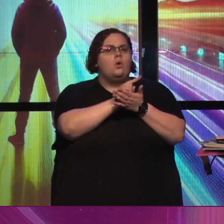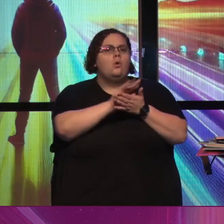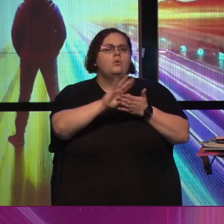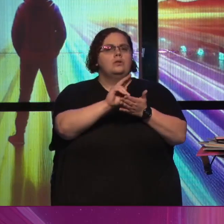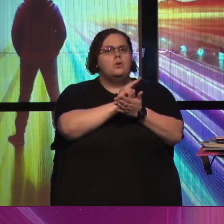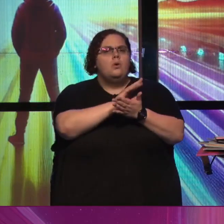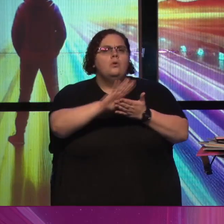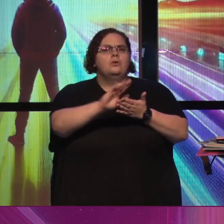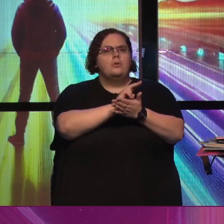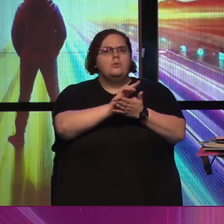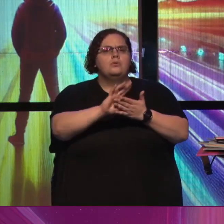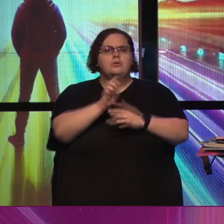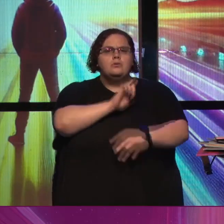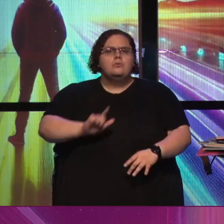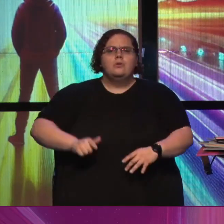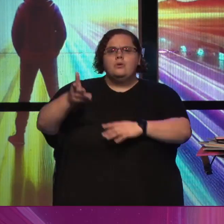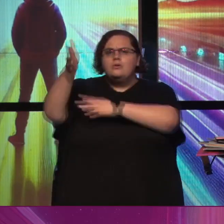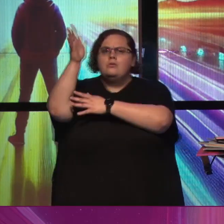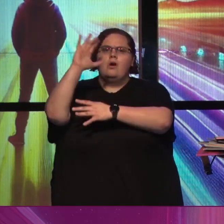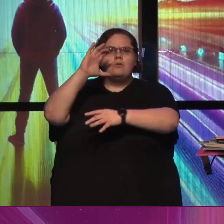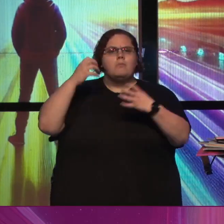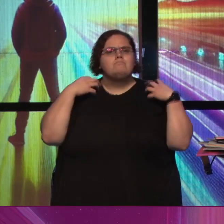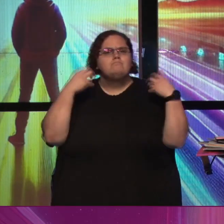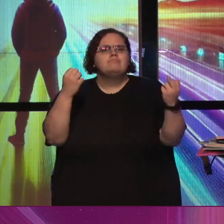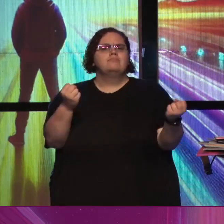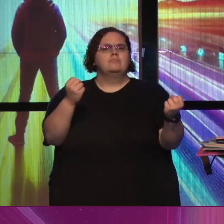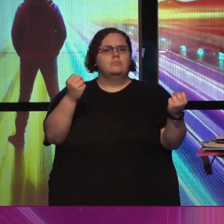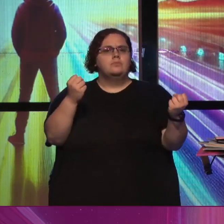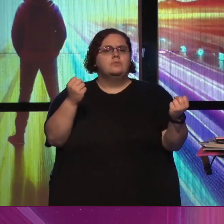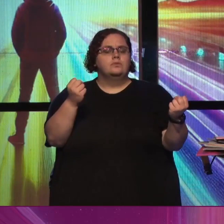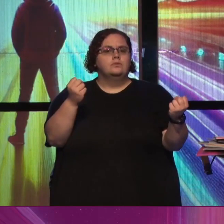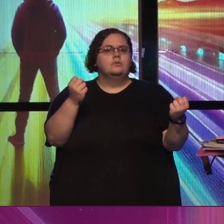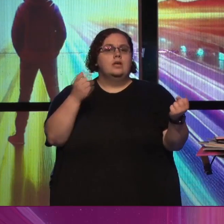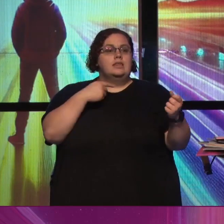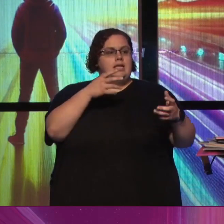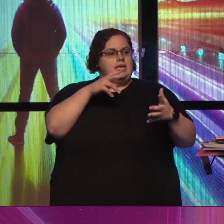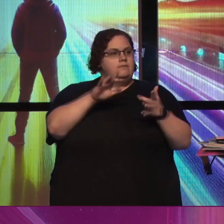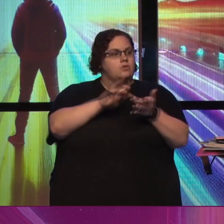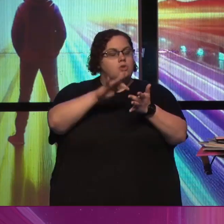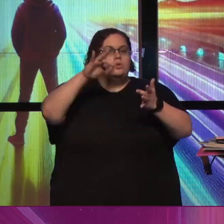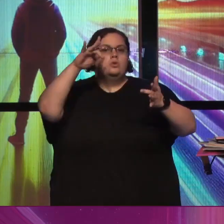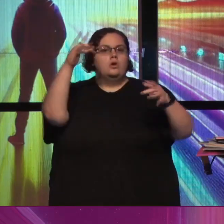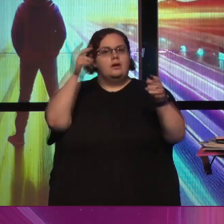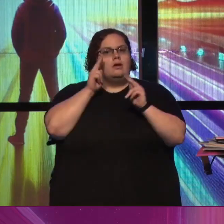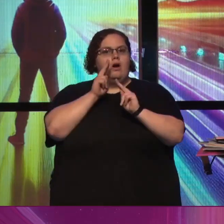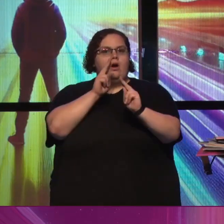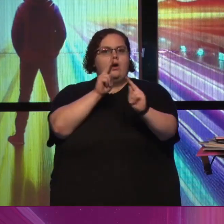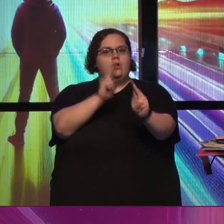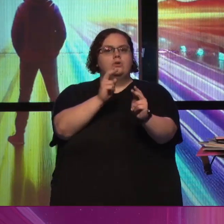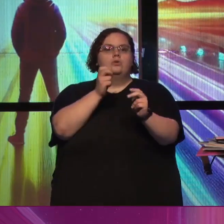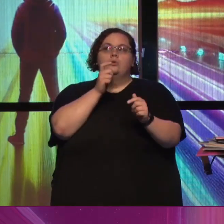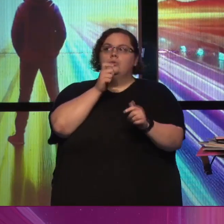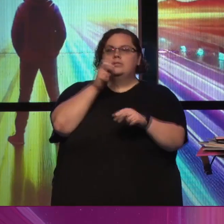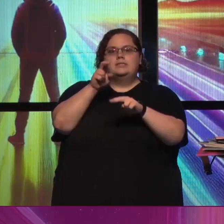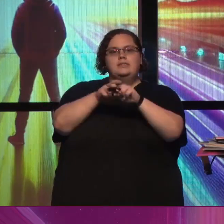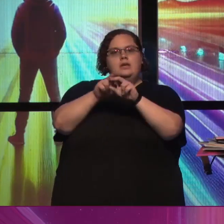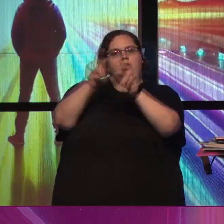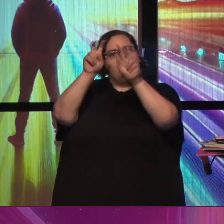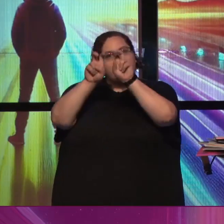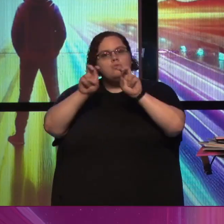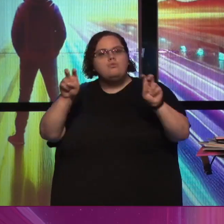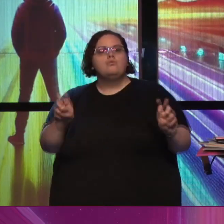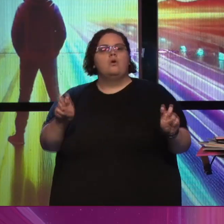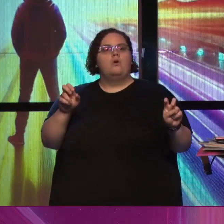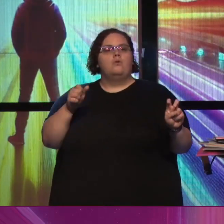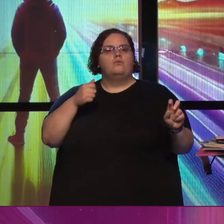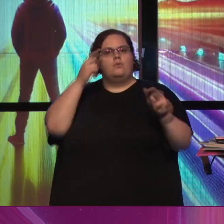who was and is to come. And whenever the living creatures give glory and honor and thanks to the one who is seated on the throne, who lives forever and ever, the